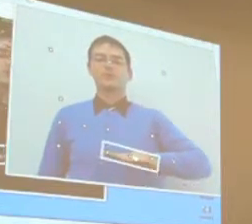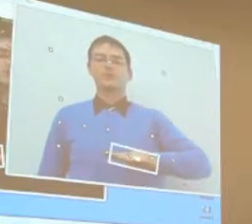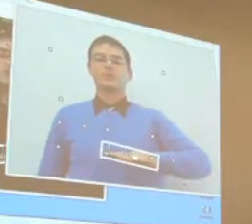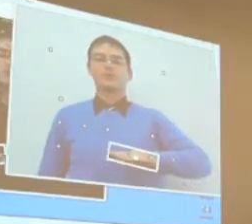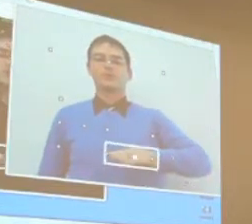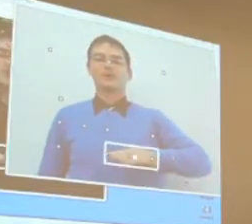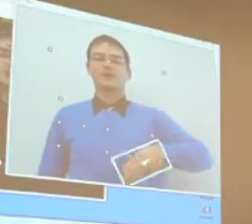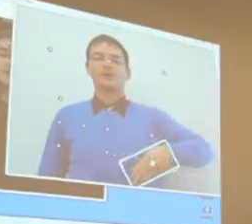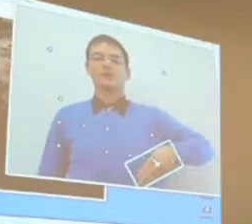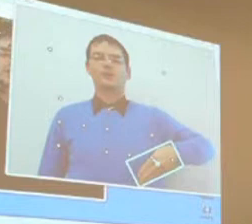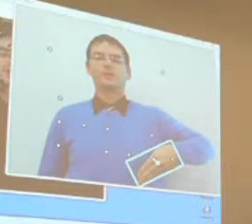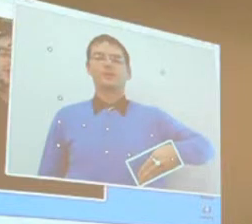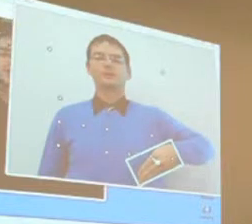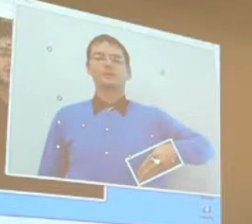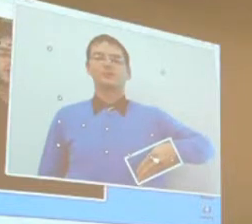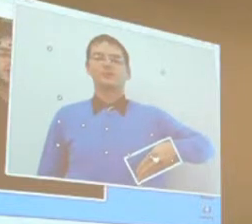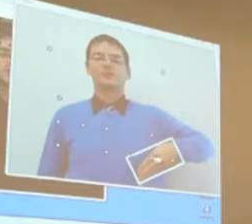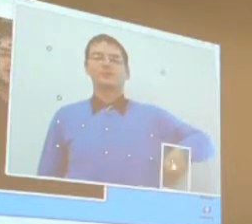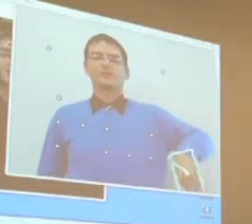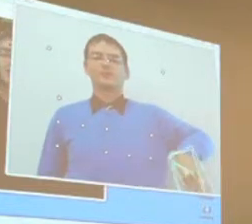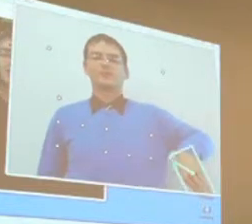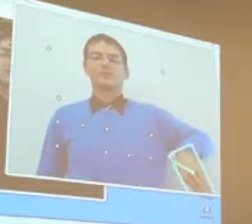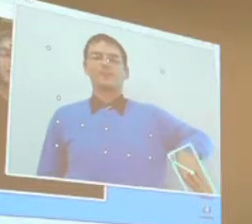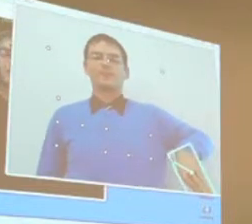i don't know what it is